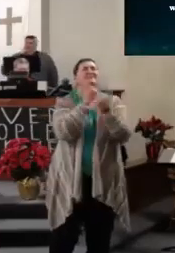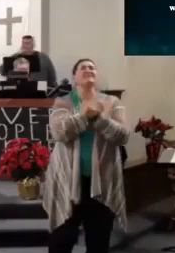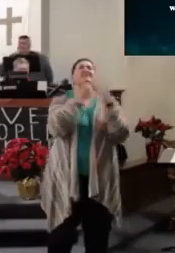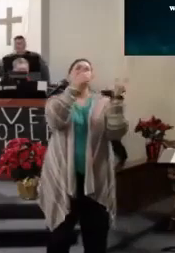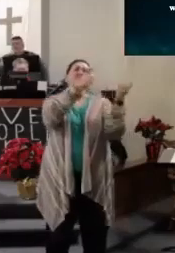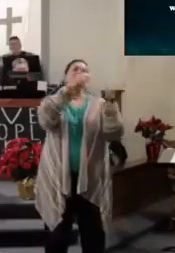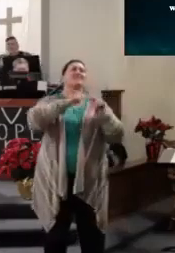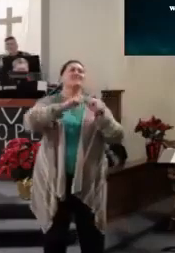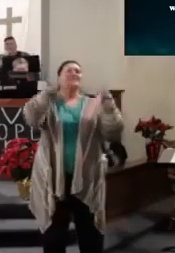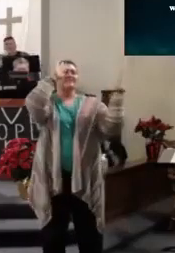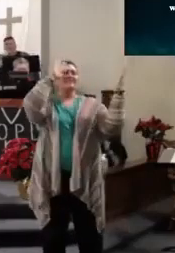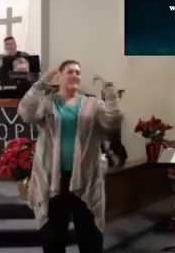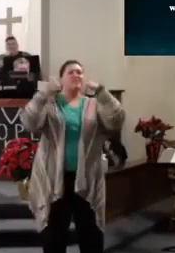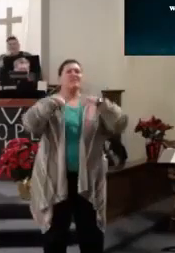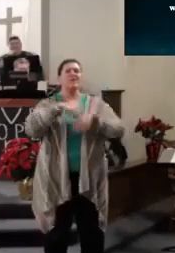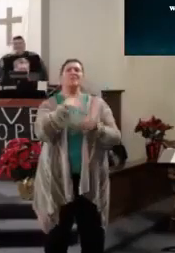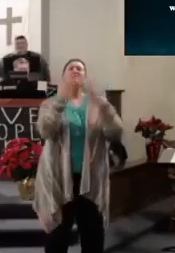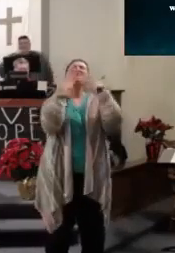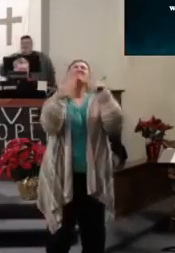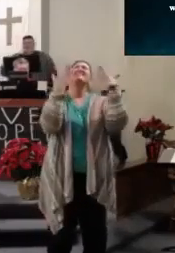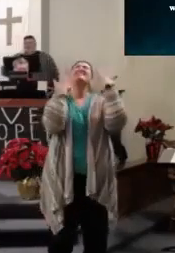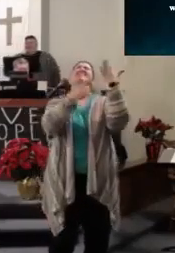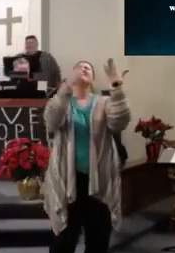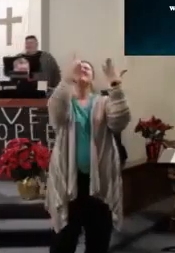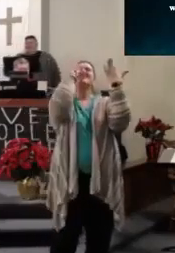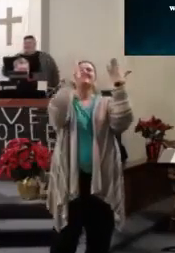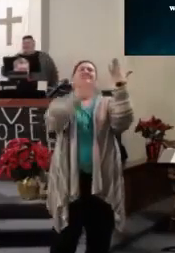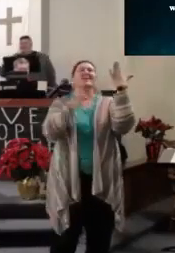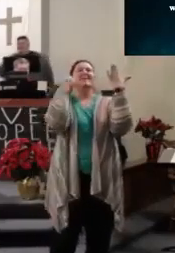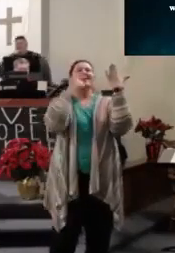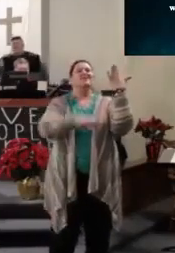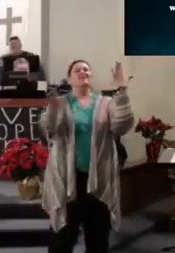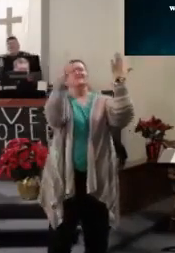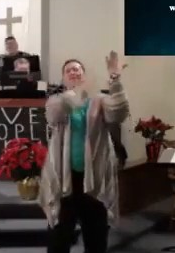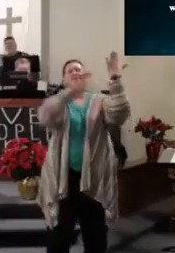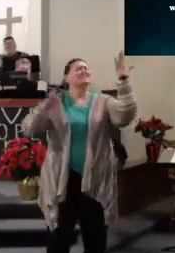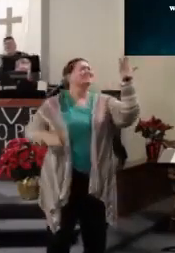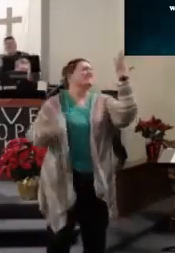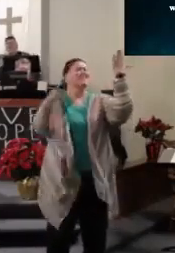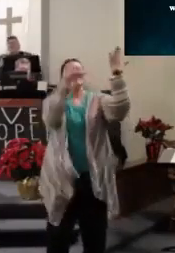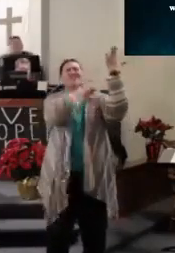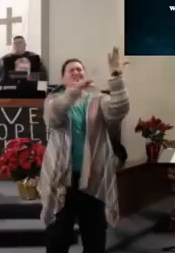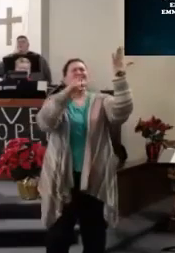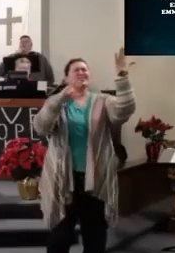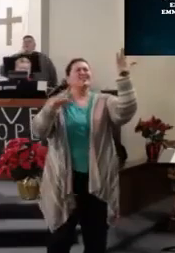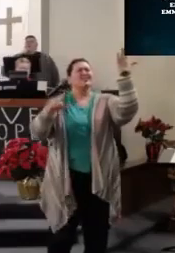of love, the gift of hope. We thank you, God, for Christ our